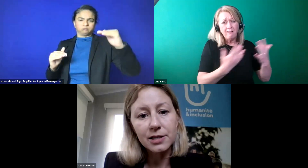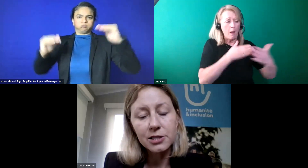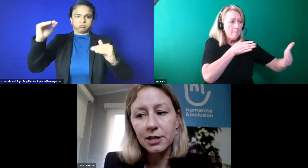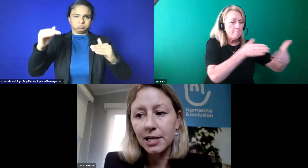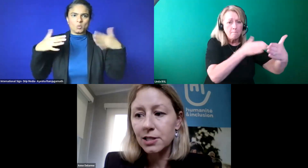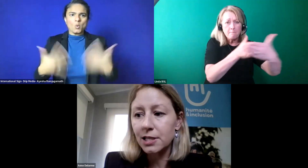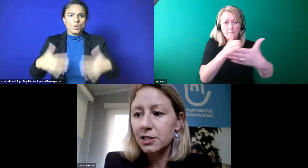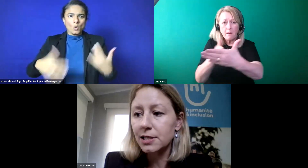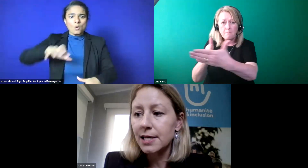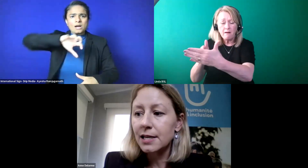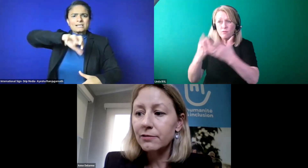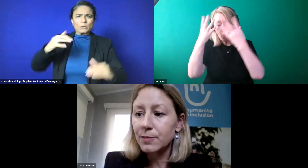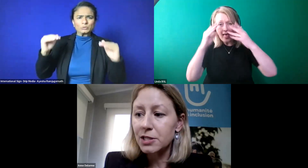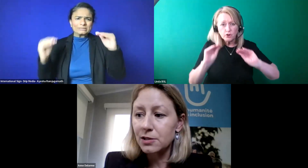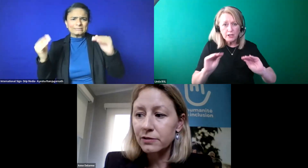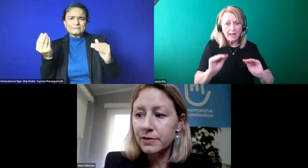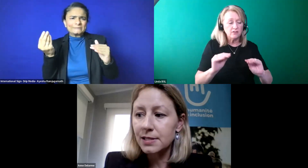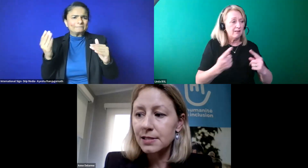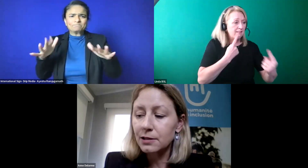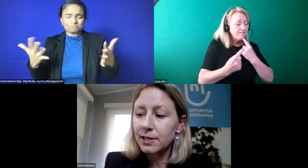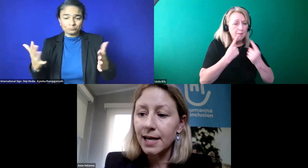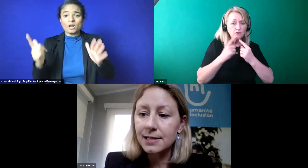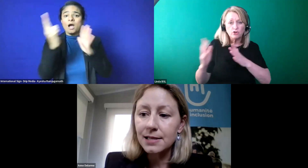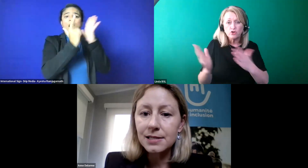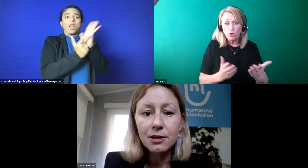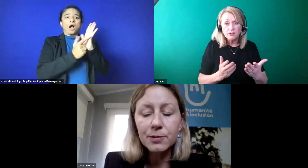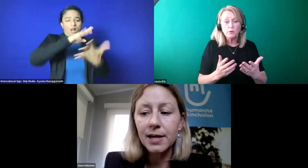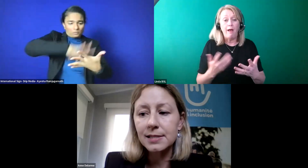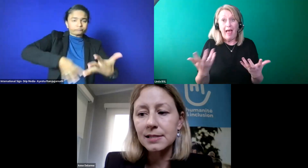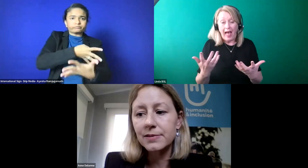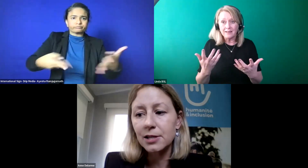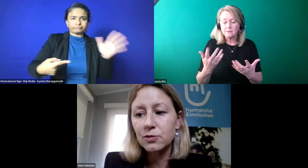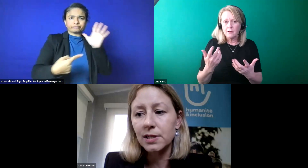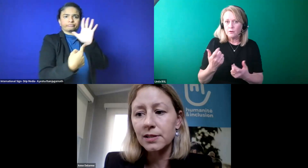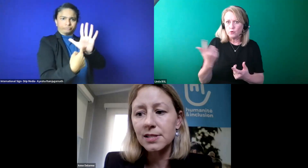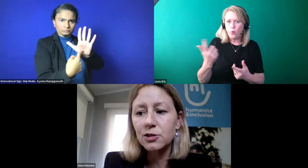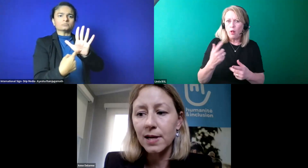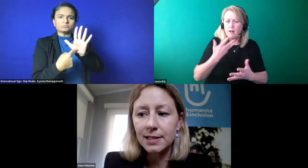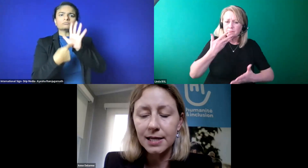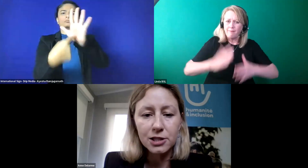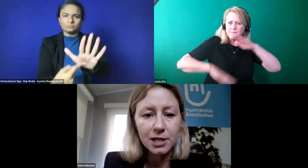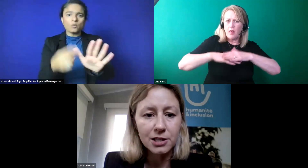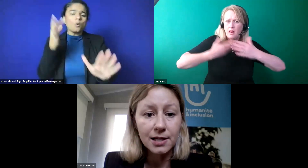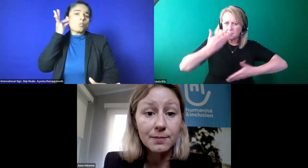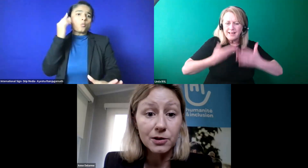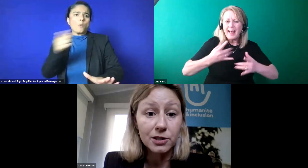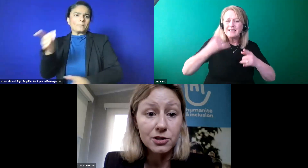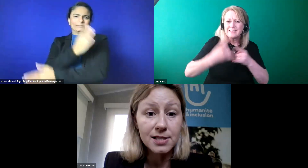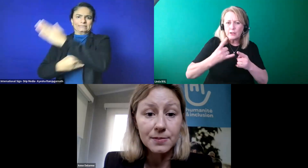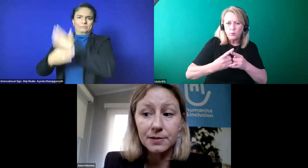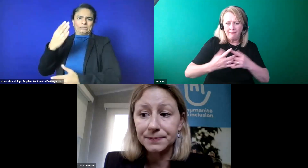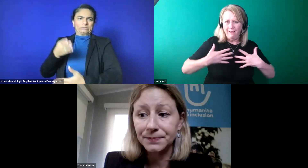fundamental SRHR education, information and services, including access to comprehensive sexuality education and